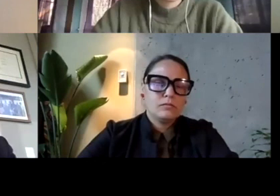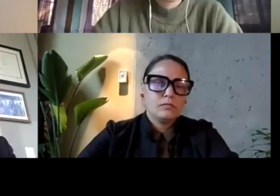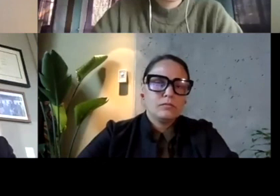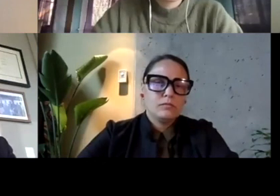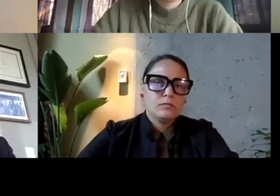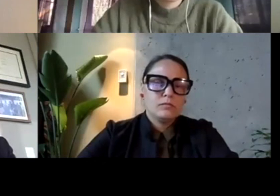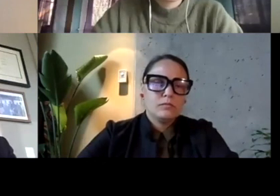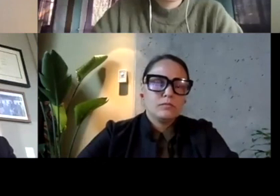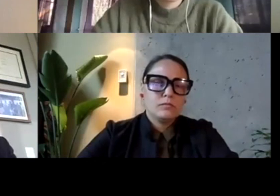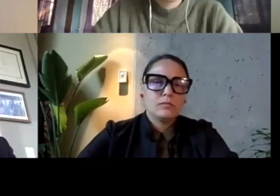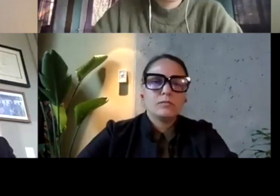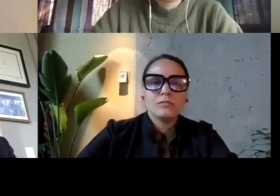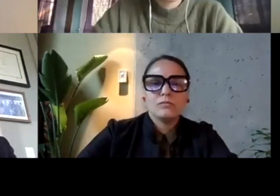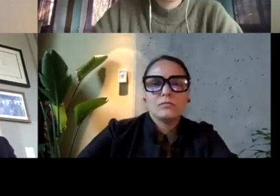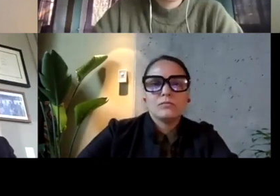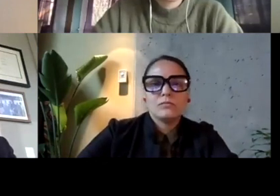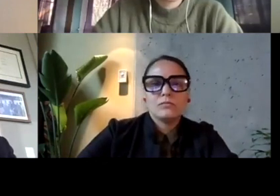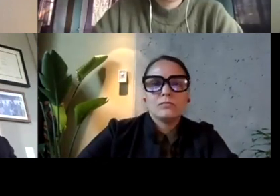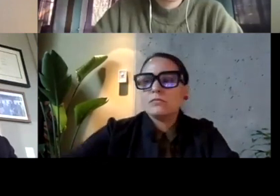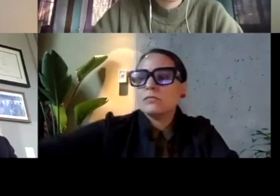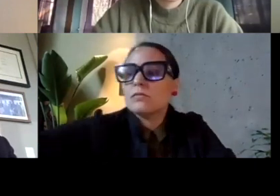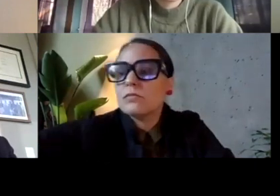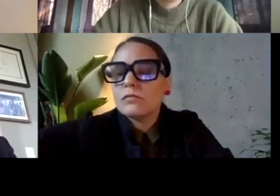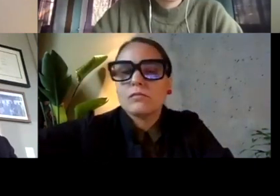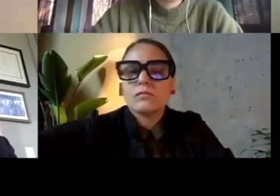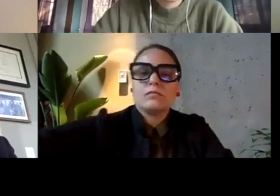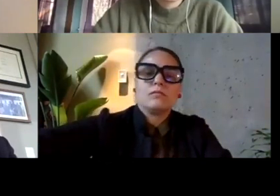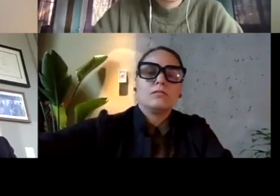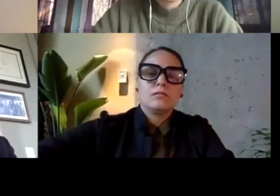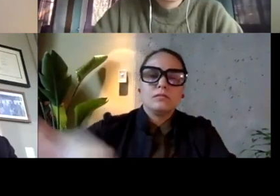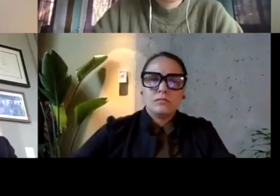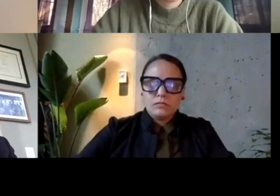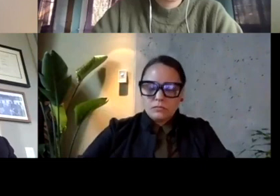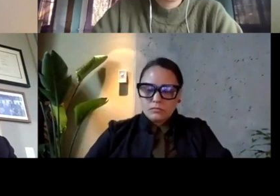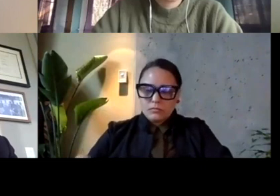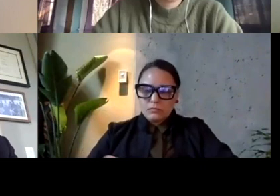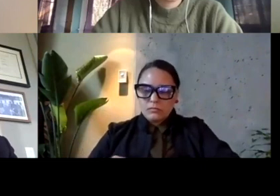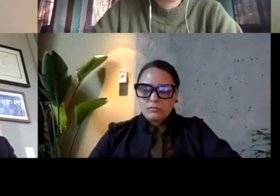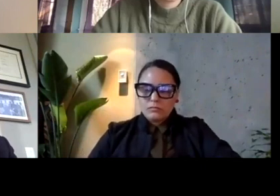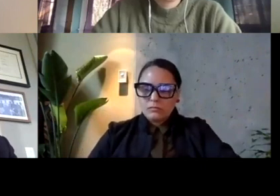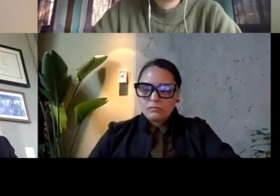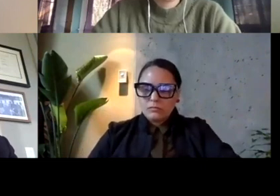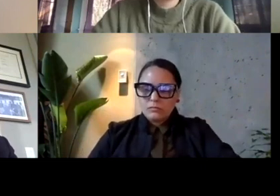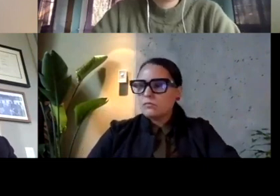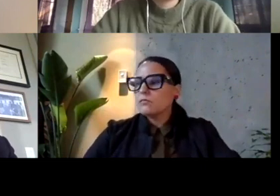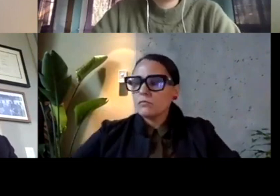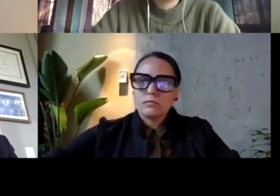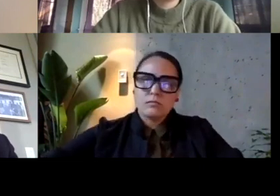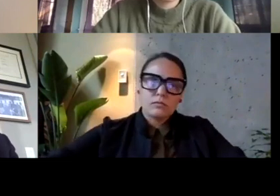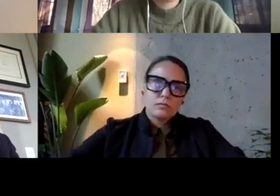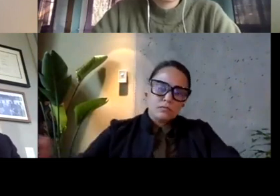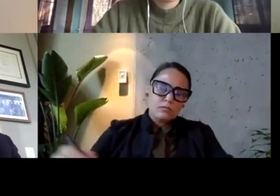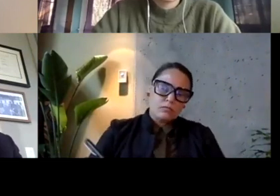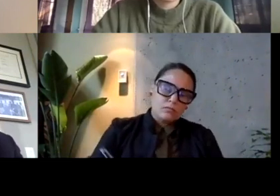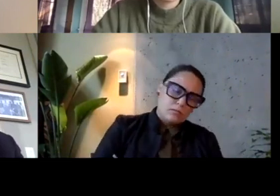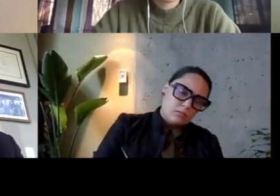to. So coming out of this, can we prove that we're good enough to create real just recovery? I believe we're up for the